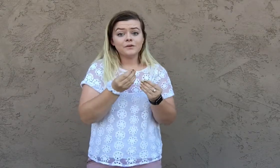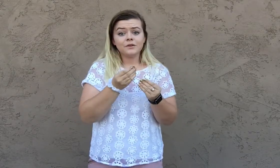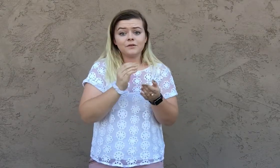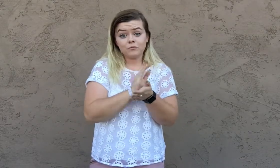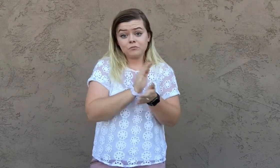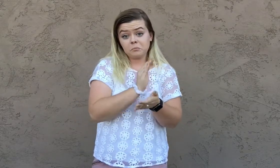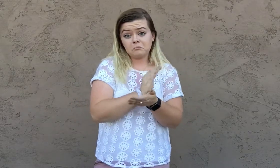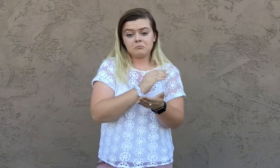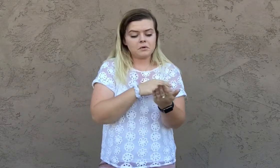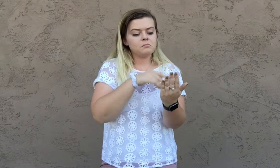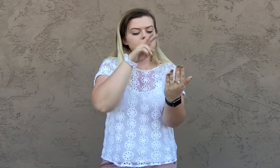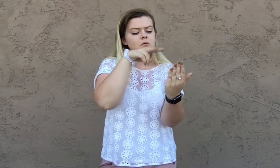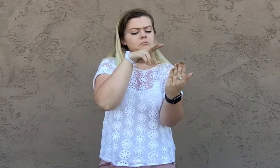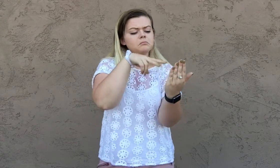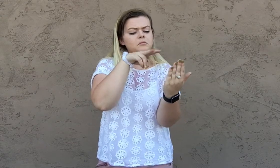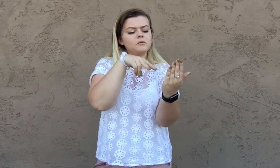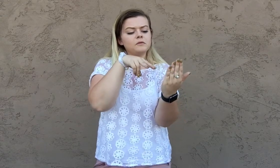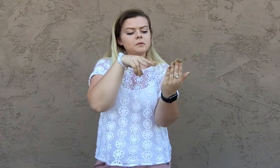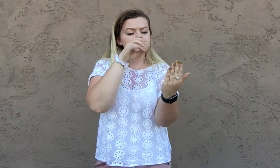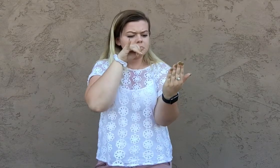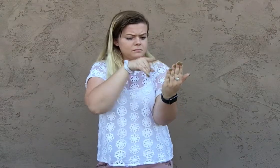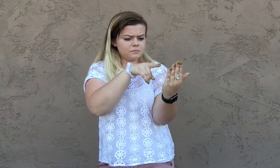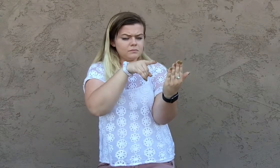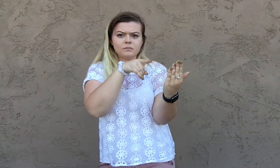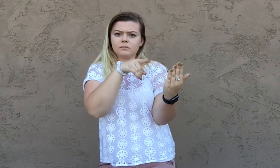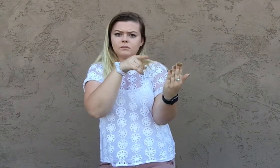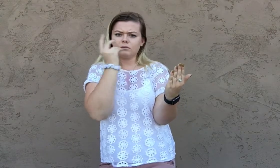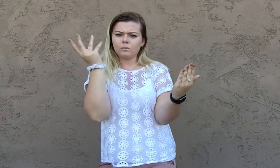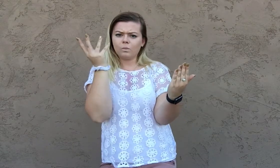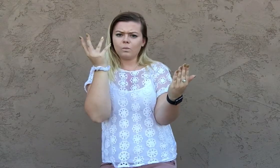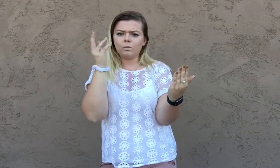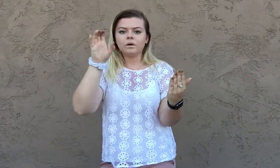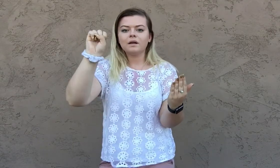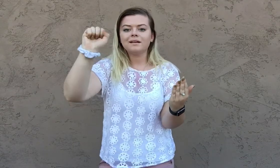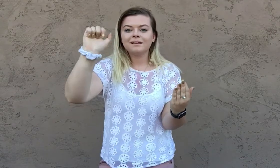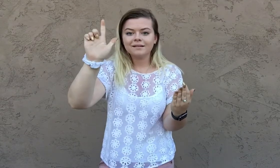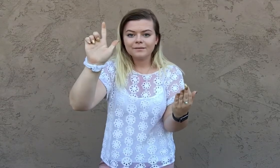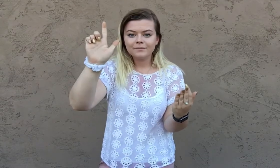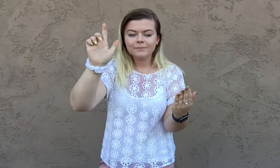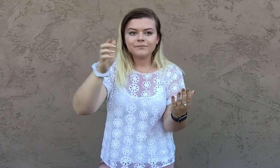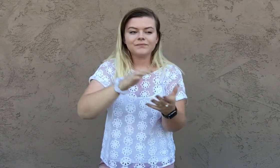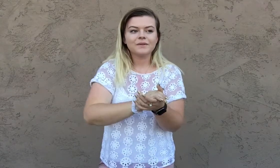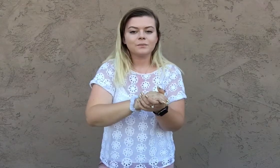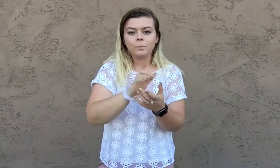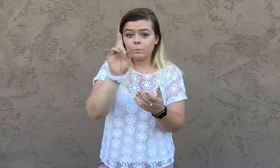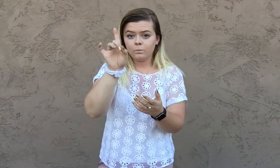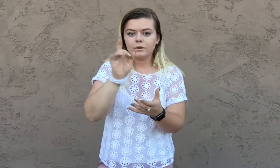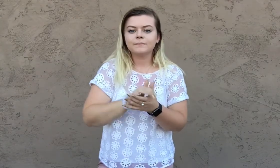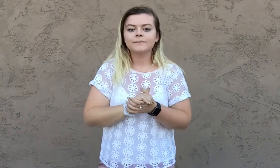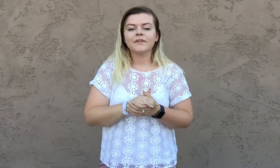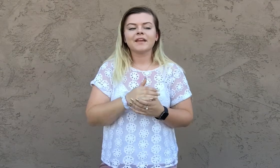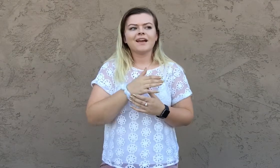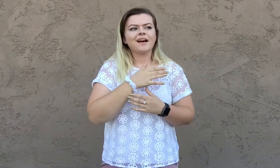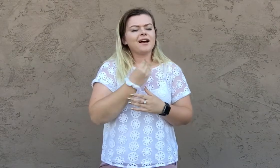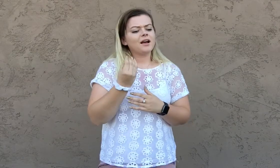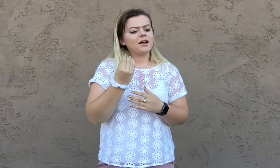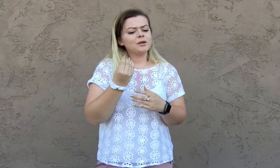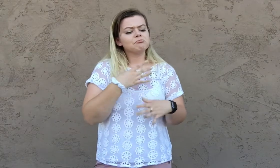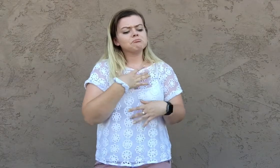received the paper, and I was looking over it, and I saw something. What was it? ASL 1, of course.